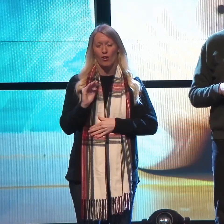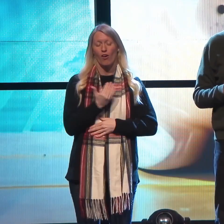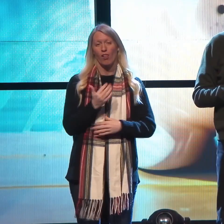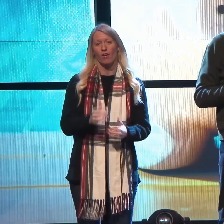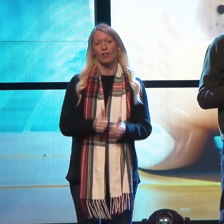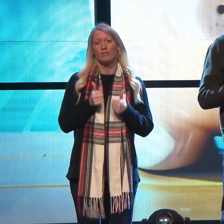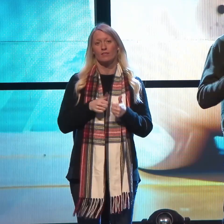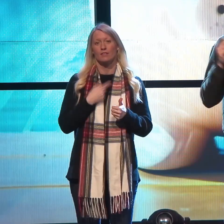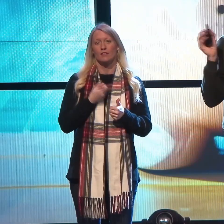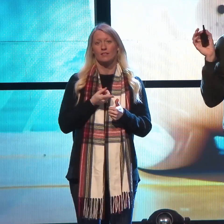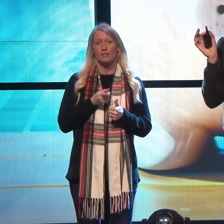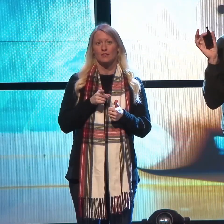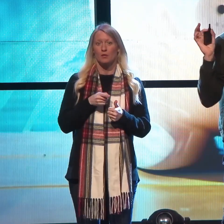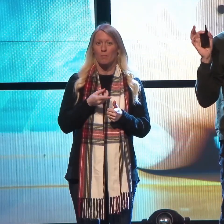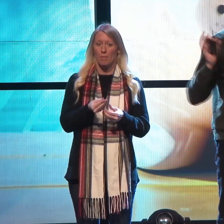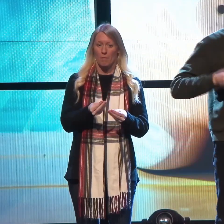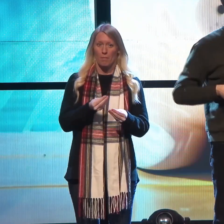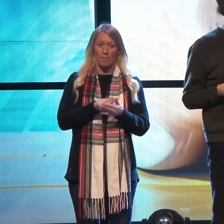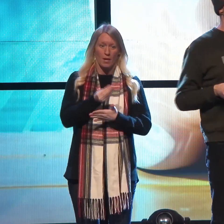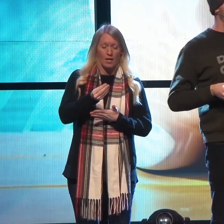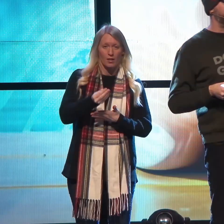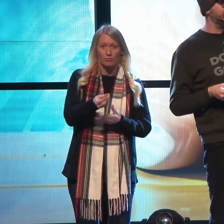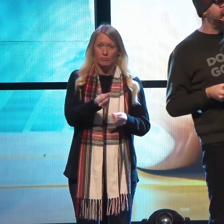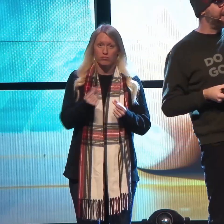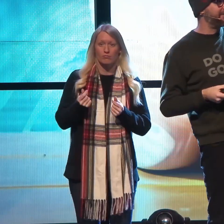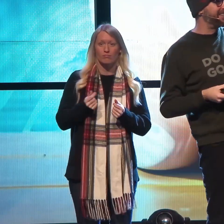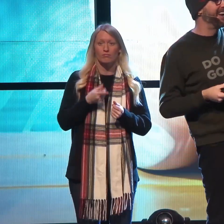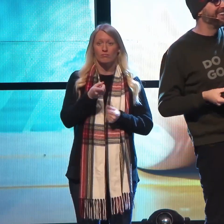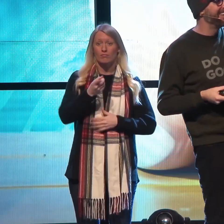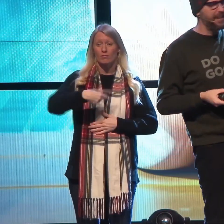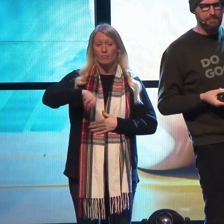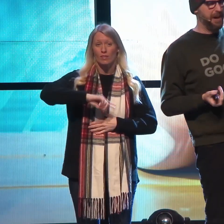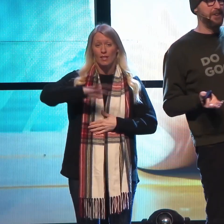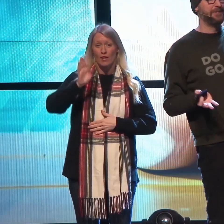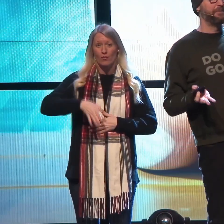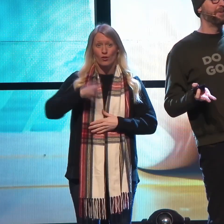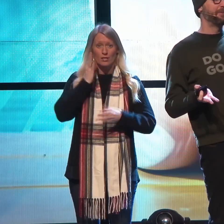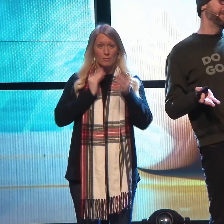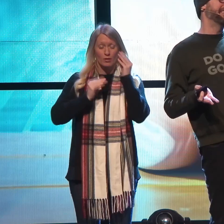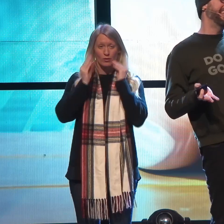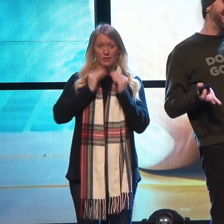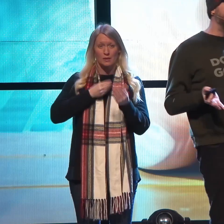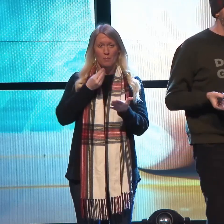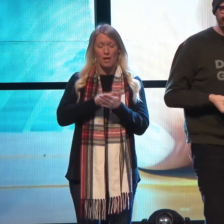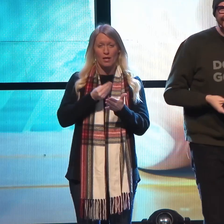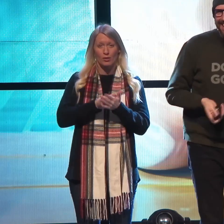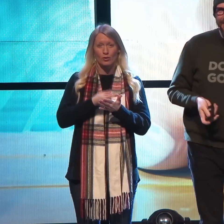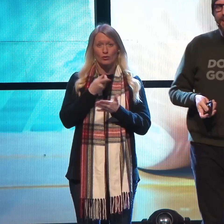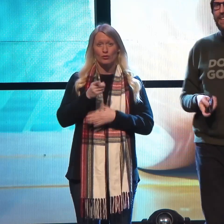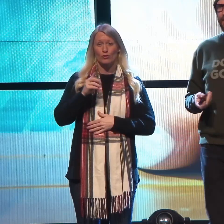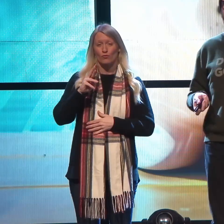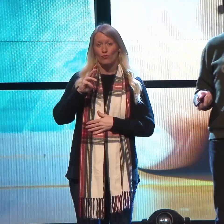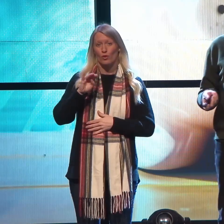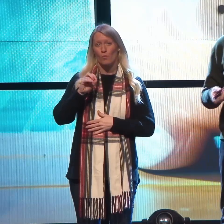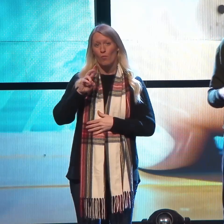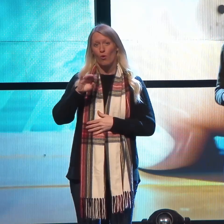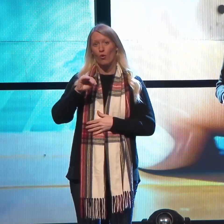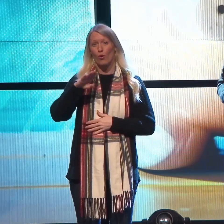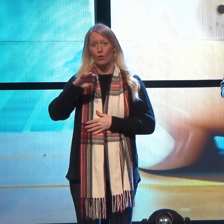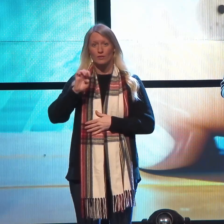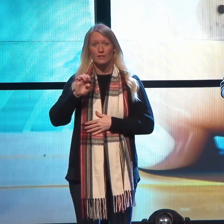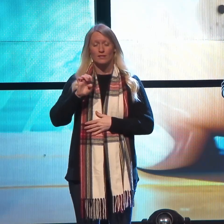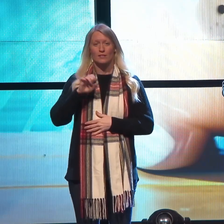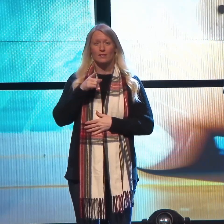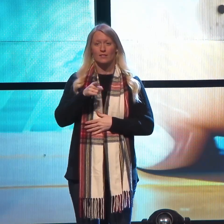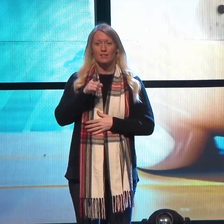of sorts. How many of you have never experienced buyer's remorse in your life? Raise your like, buyer's remorse, what is that? We call that therapy,